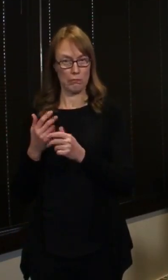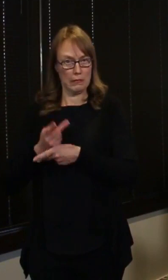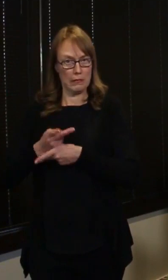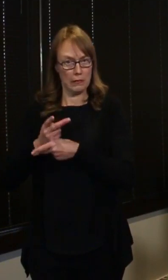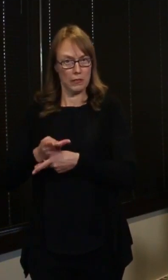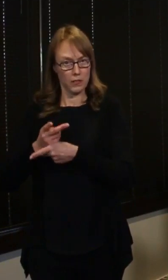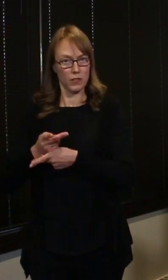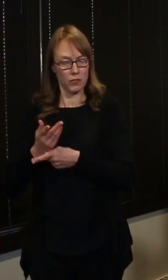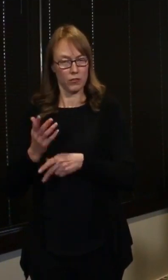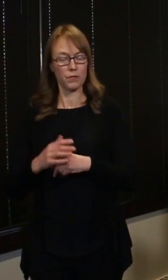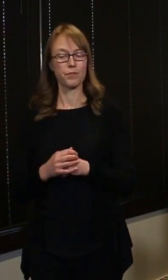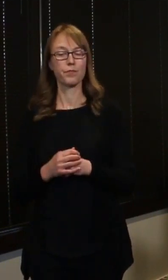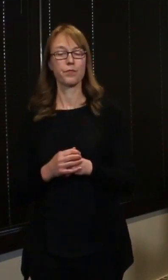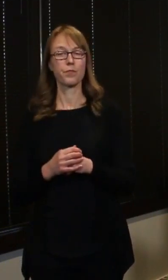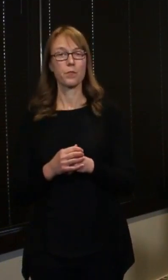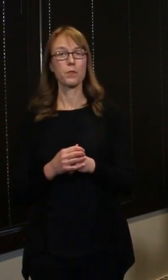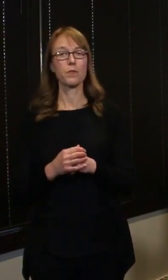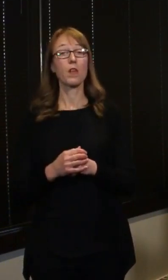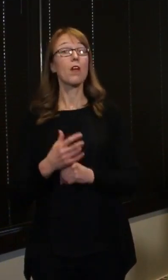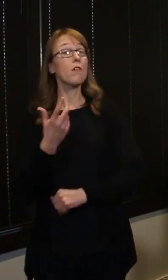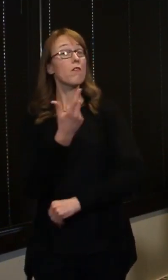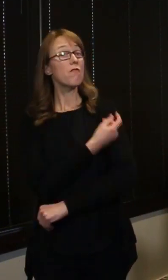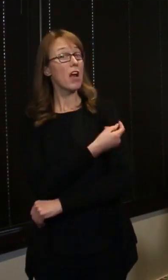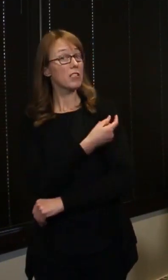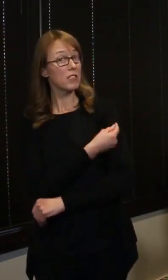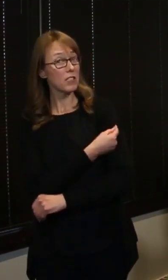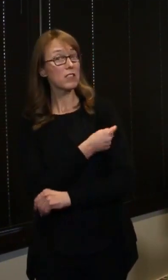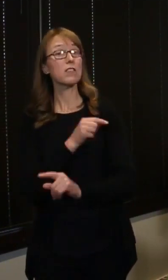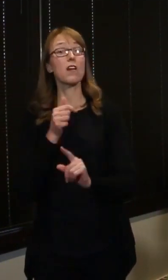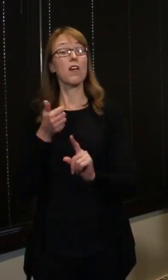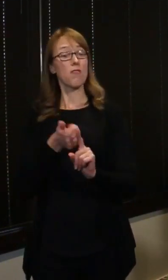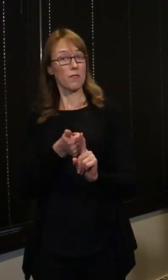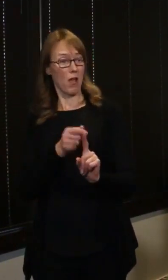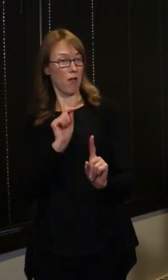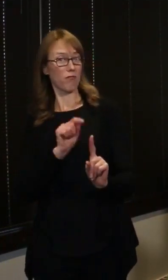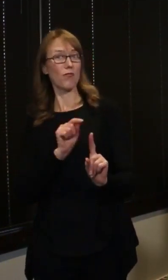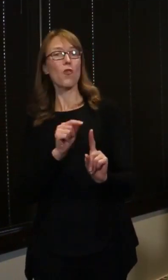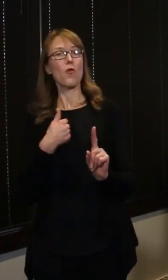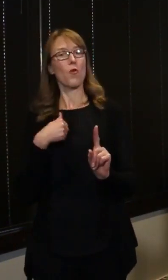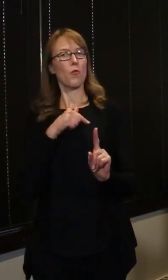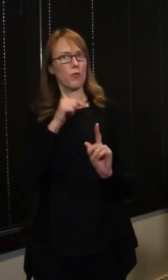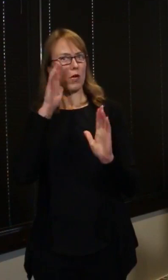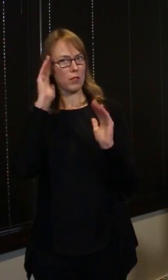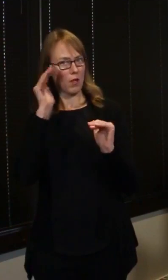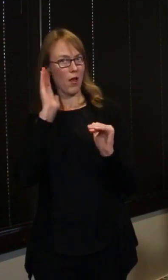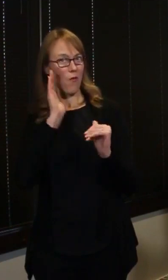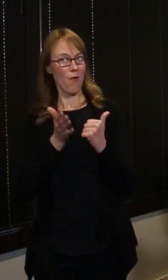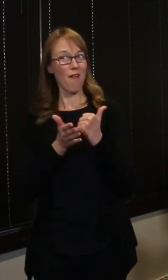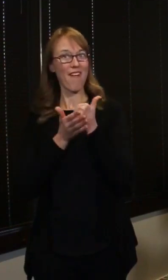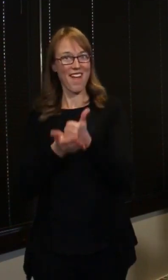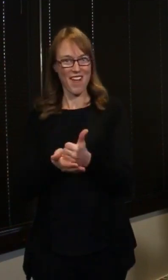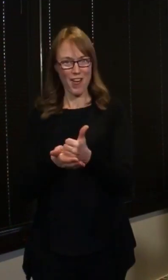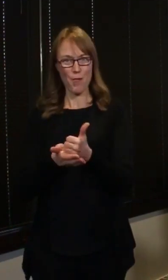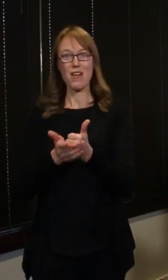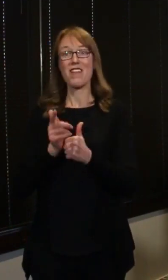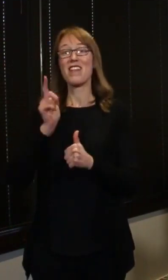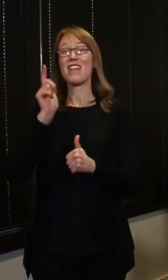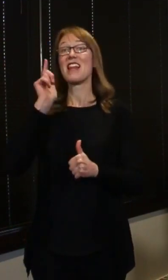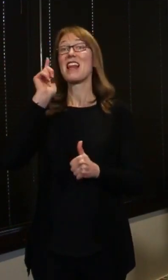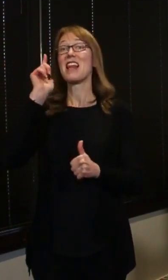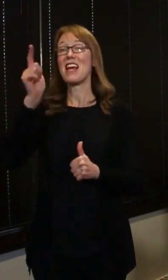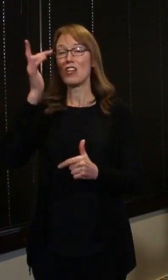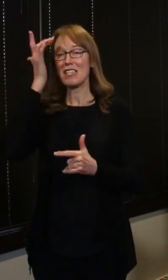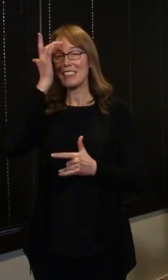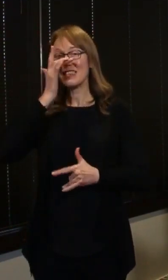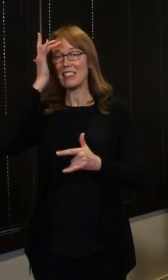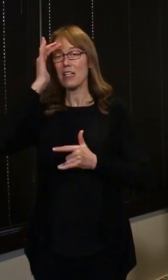to be that long-term solution, and hopefully production will increase, and if the Johnson &